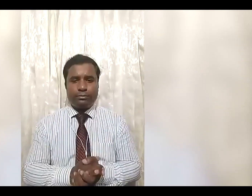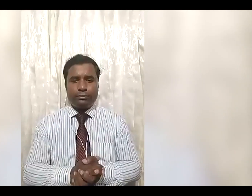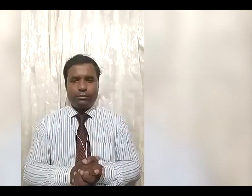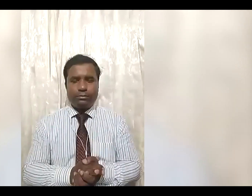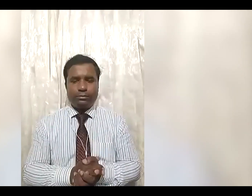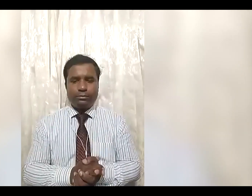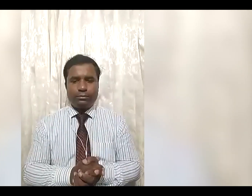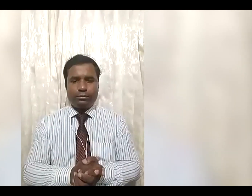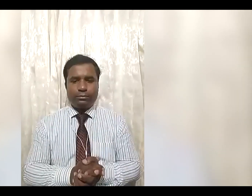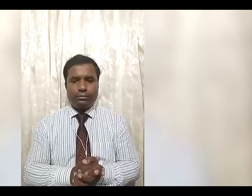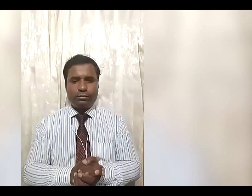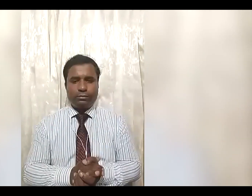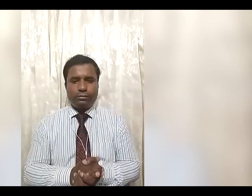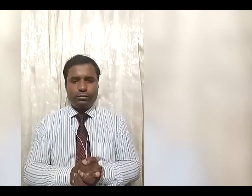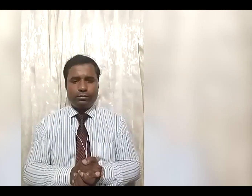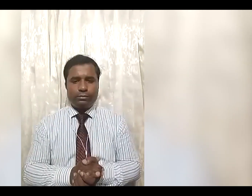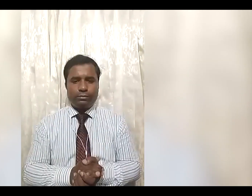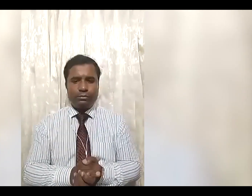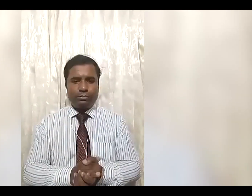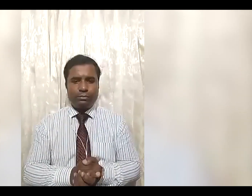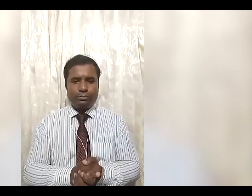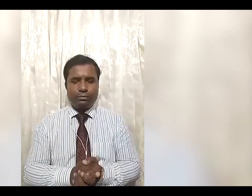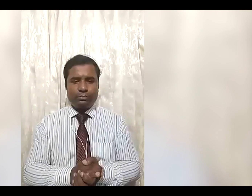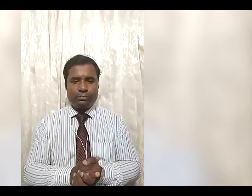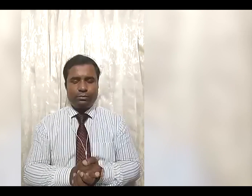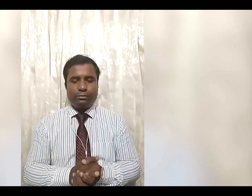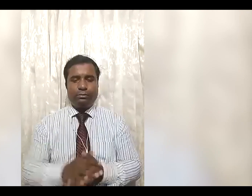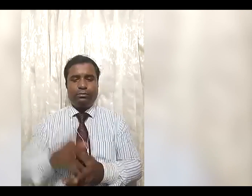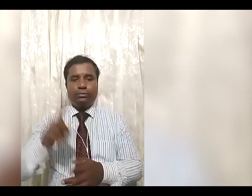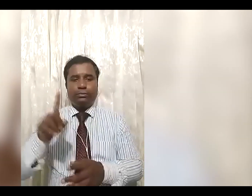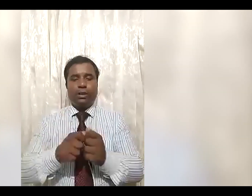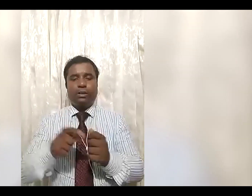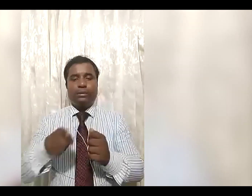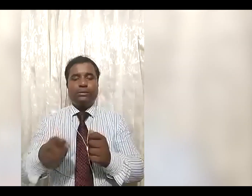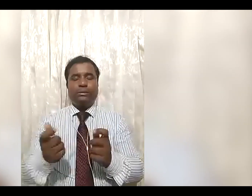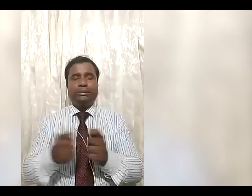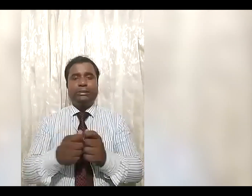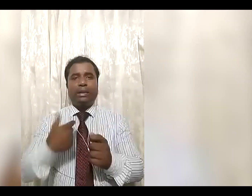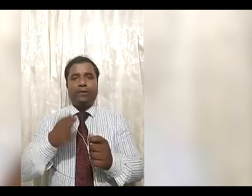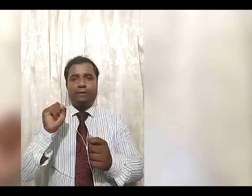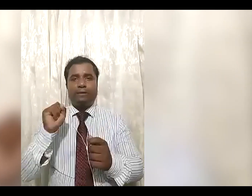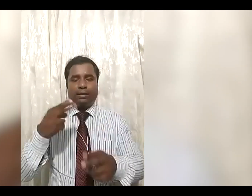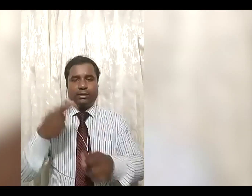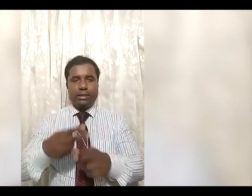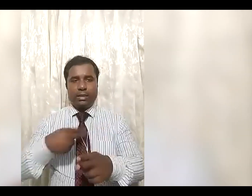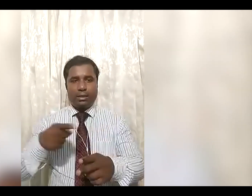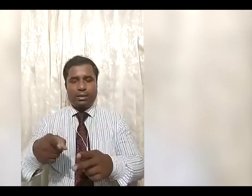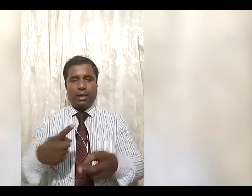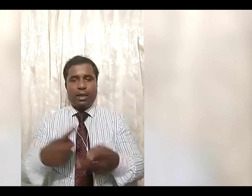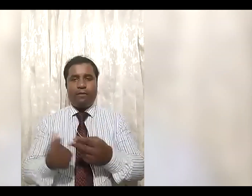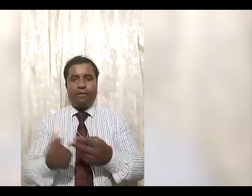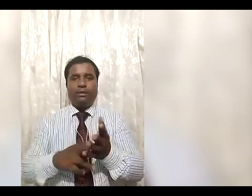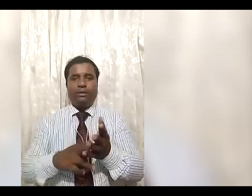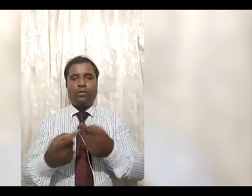Census. But in terms of implementation and enforcement, it's again on functioning rather than on